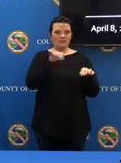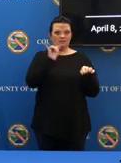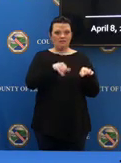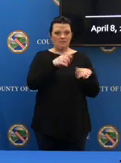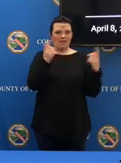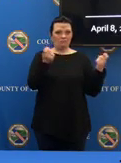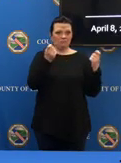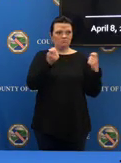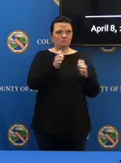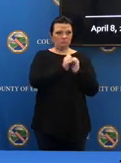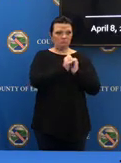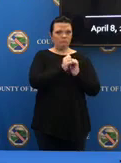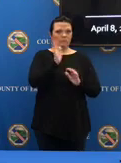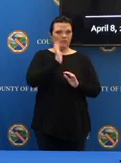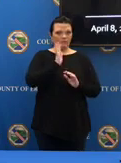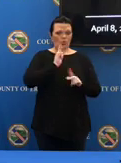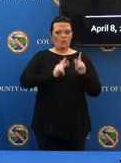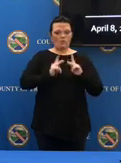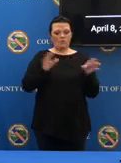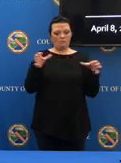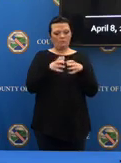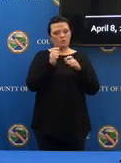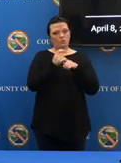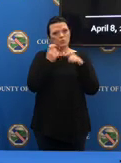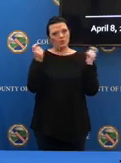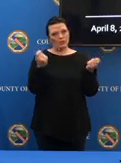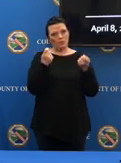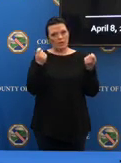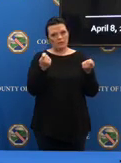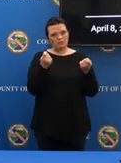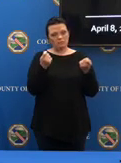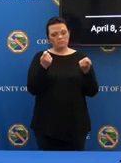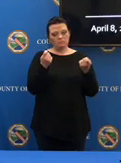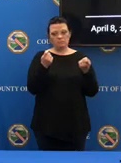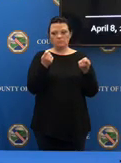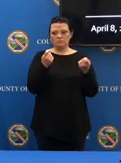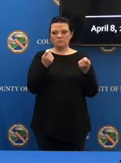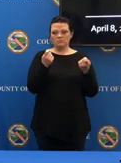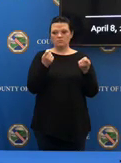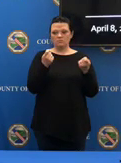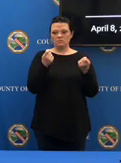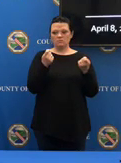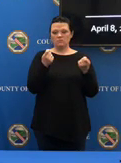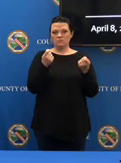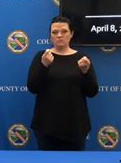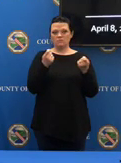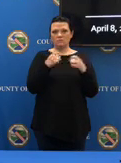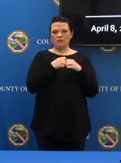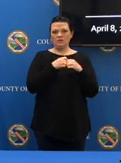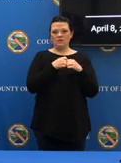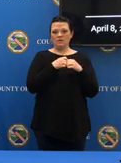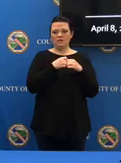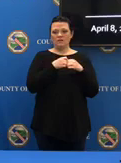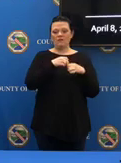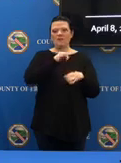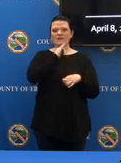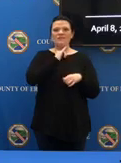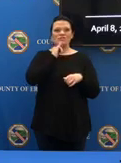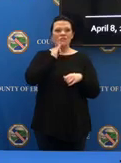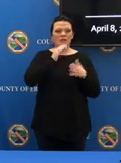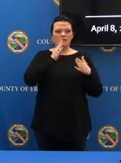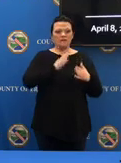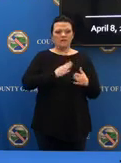and celebrate the passage of the Israelites from